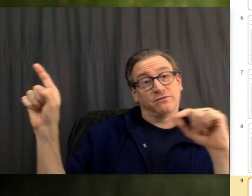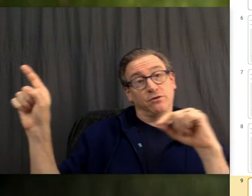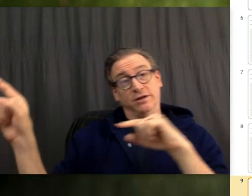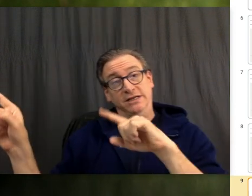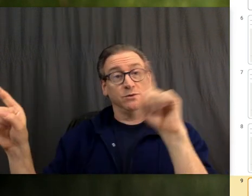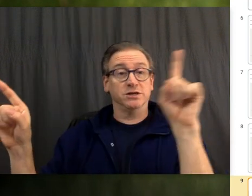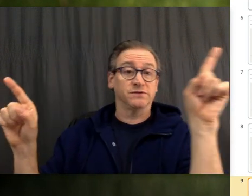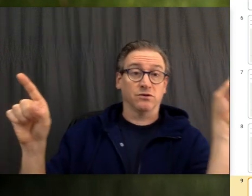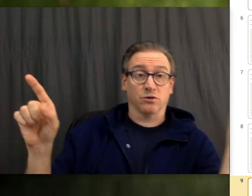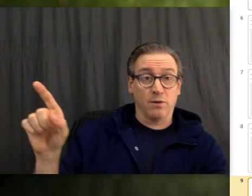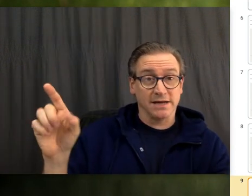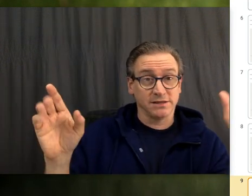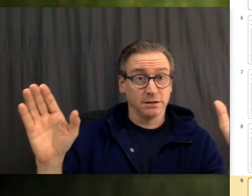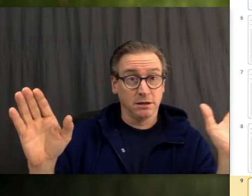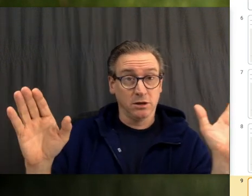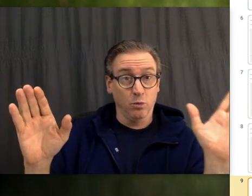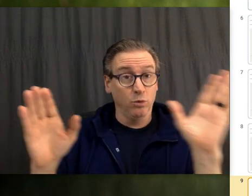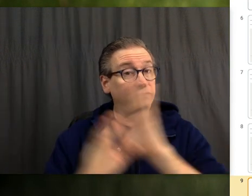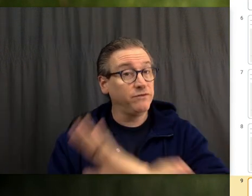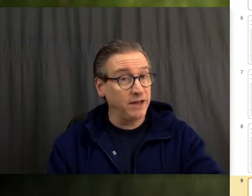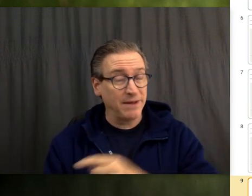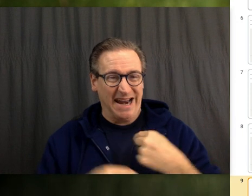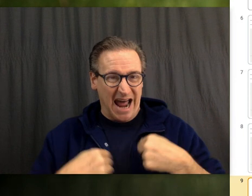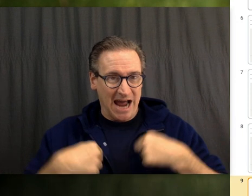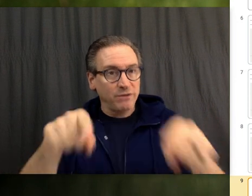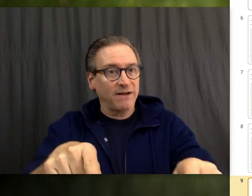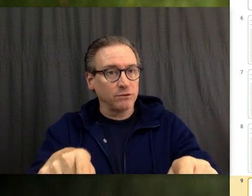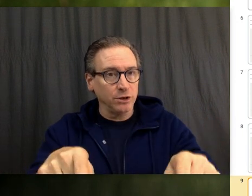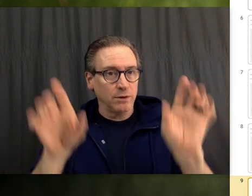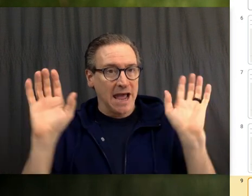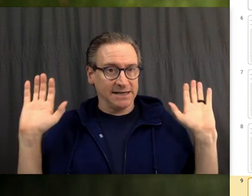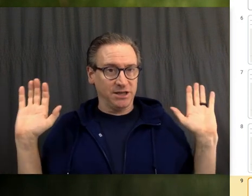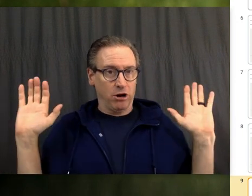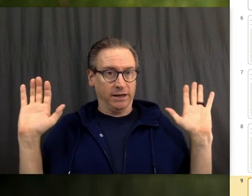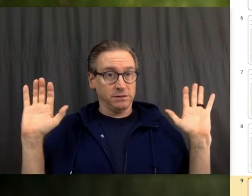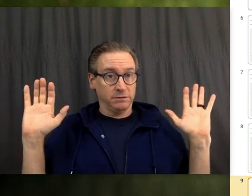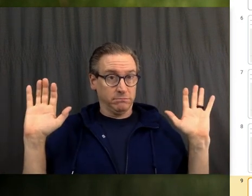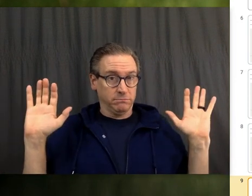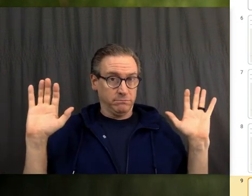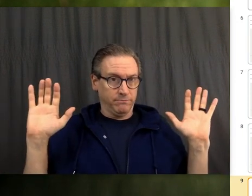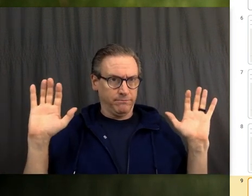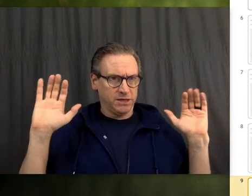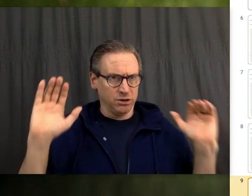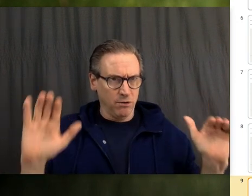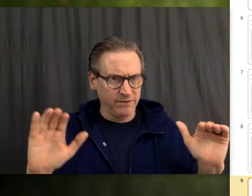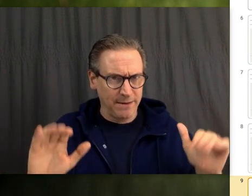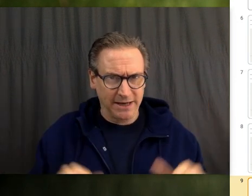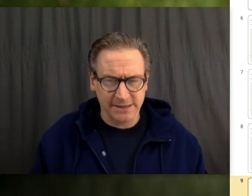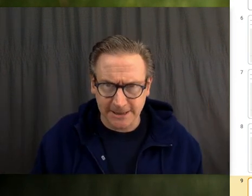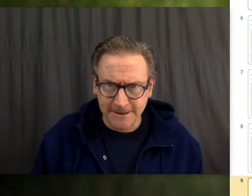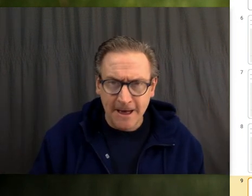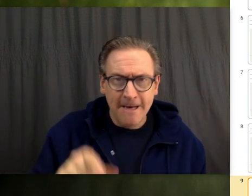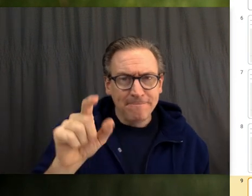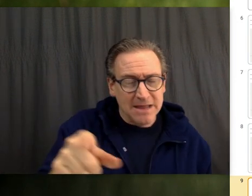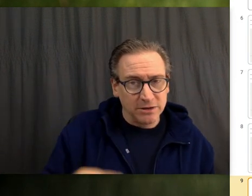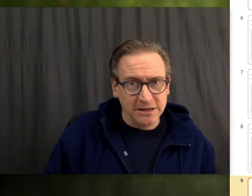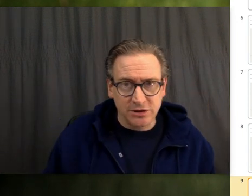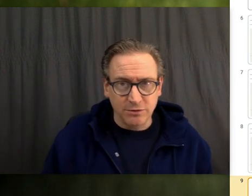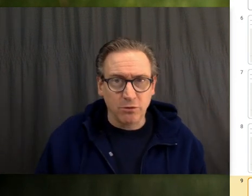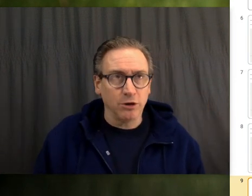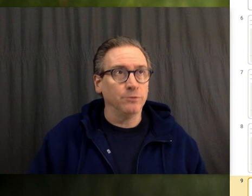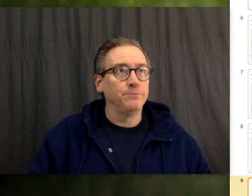is further east, which is further west, would flip. And I would follow you as the audience. So hopefully that makes sense. Now